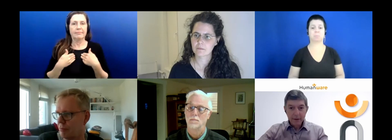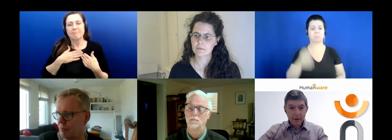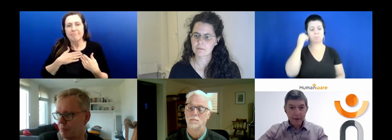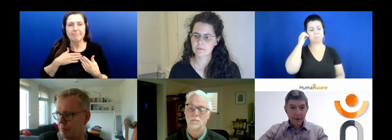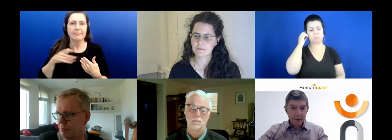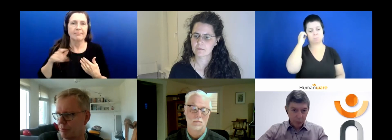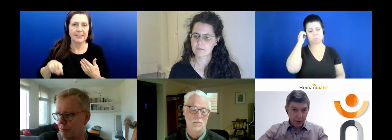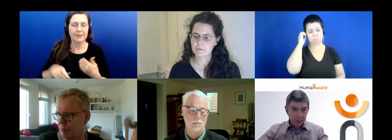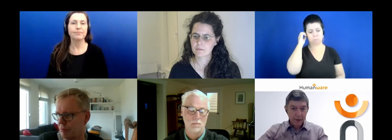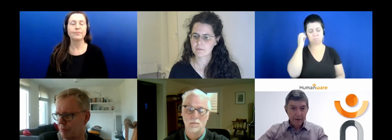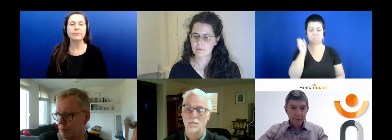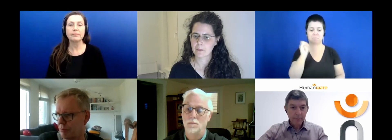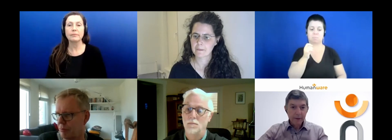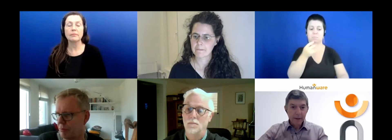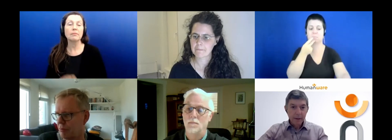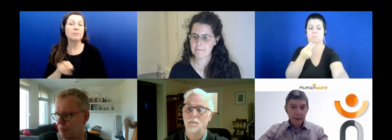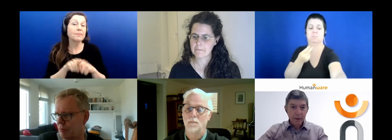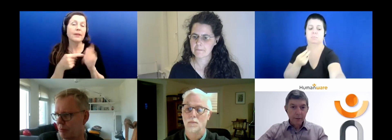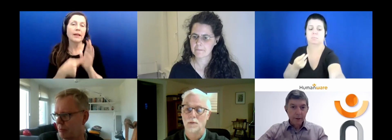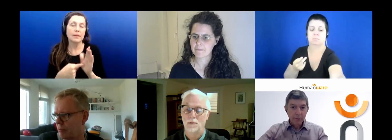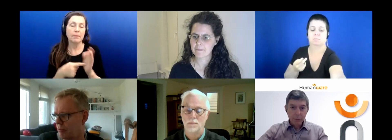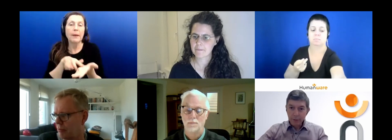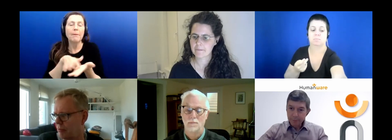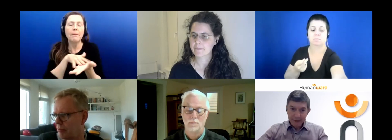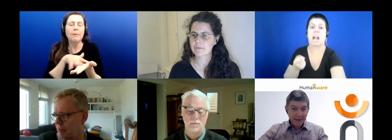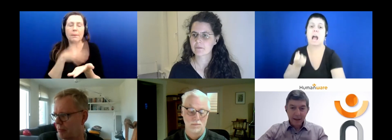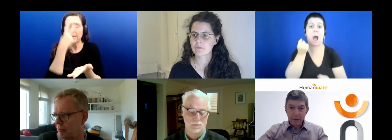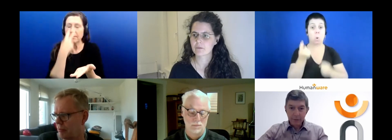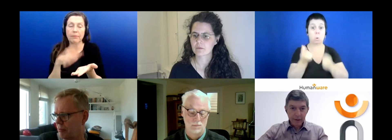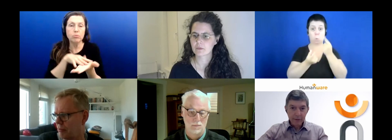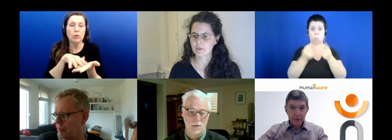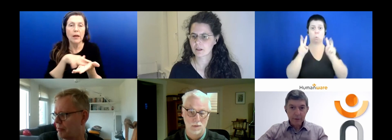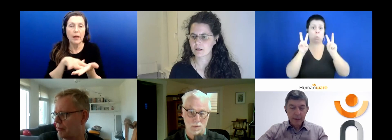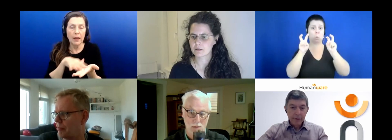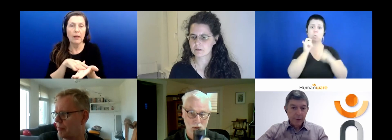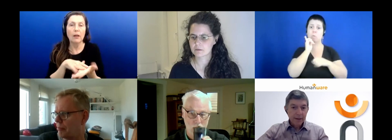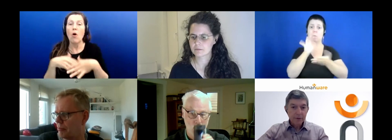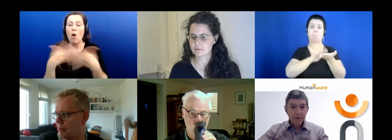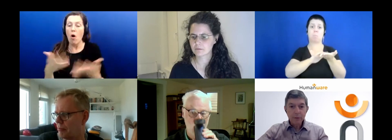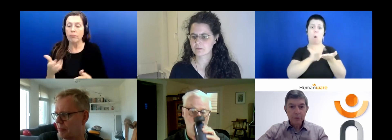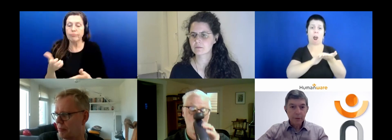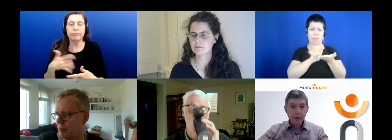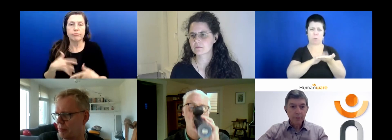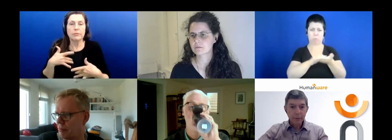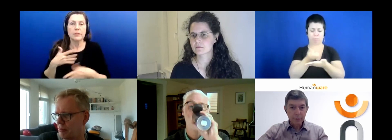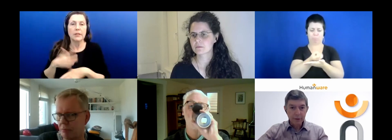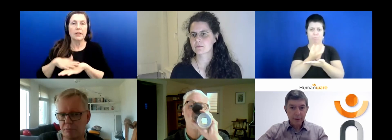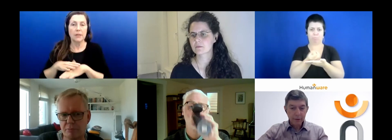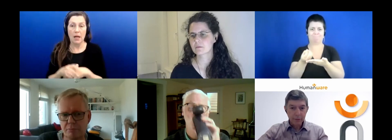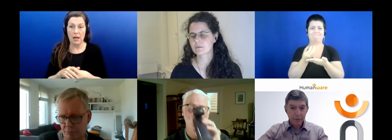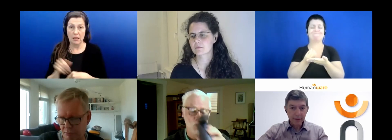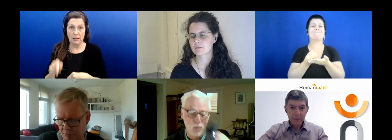aspects like Braille, for example, or tactile devices, the markets are so small for